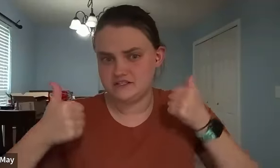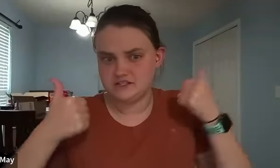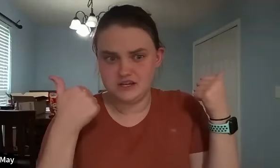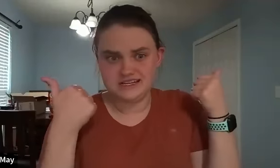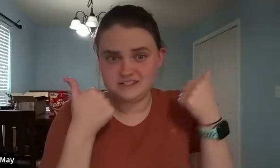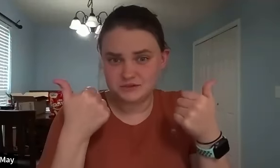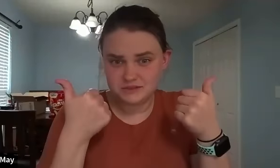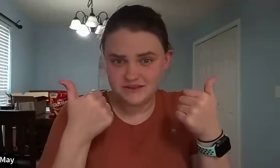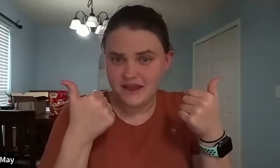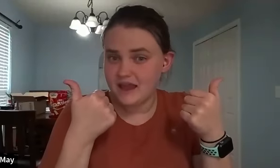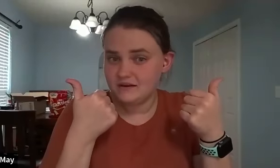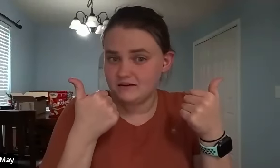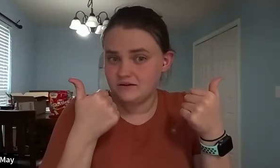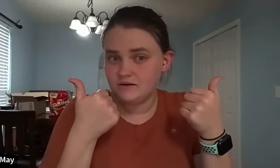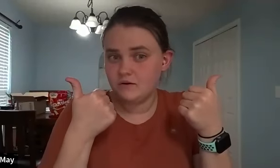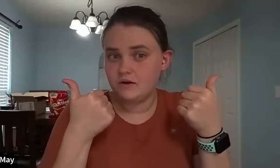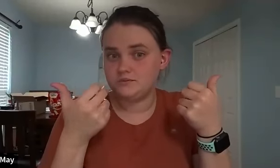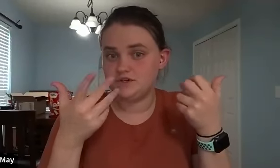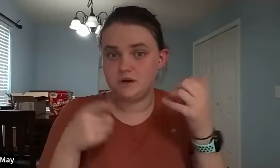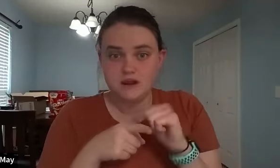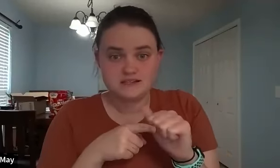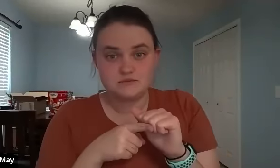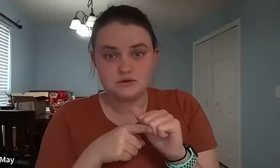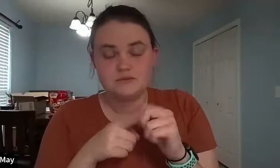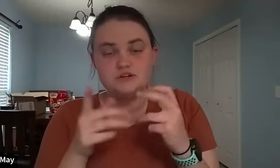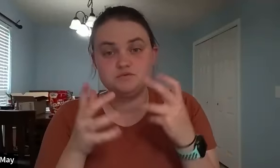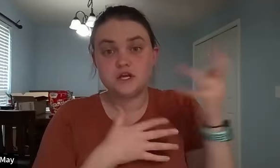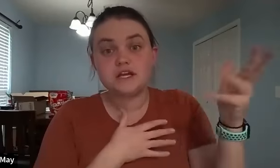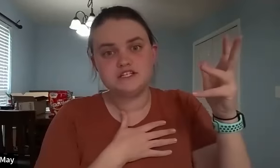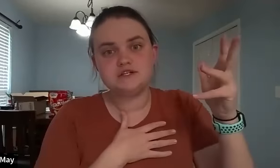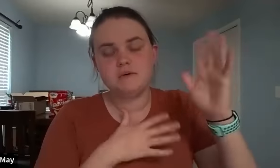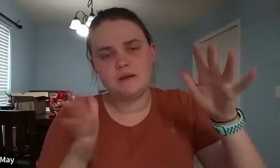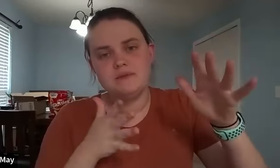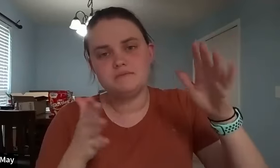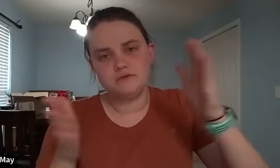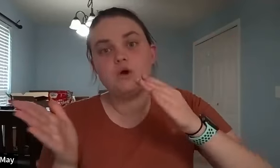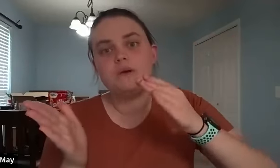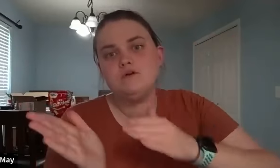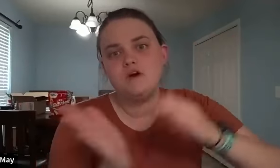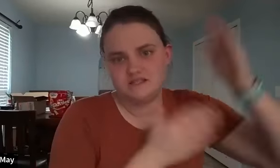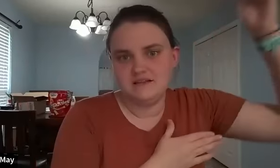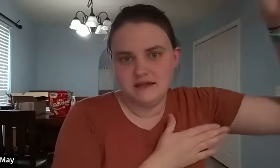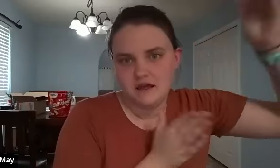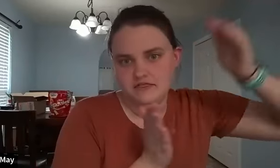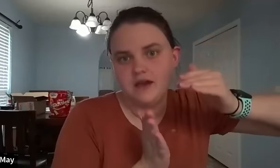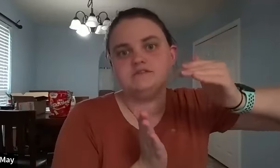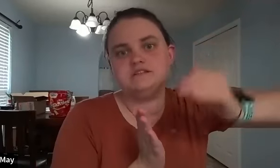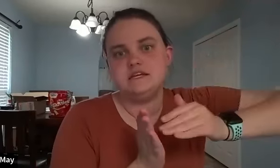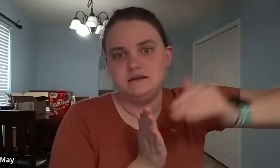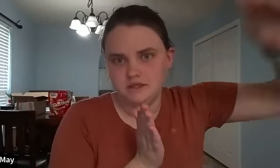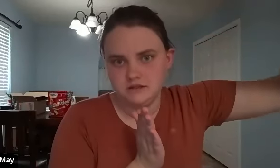Are you guys good with that? Do you want to practice some more numbers? We're going to do, before we move on to like 1,000 and